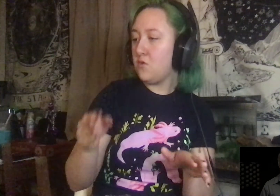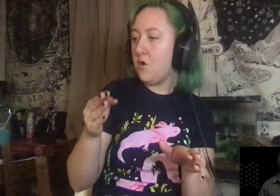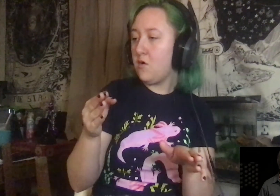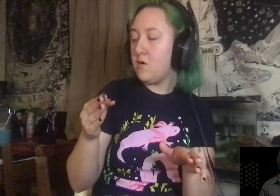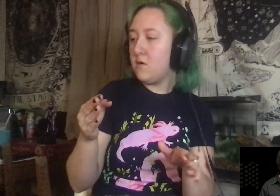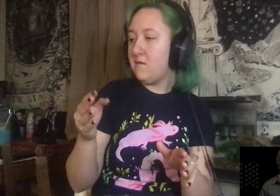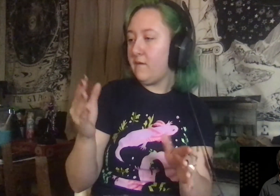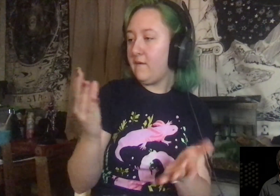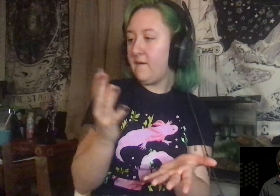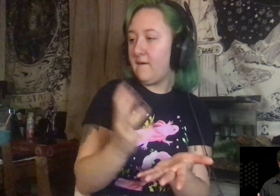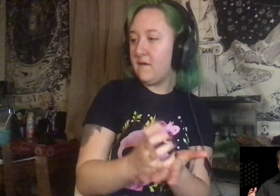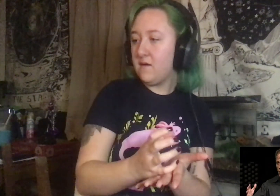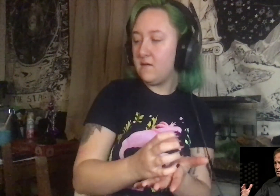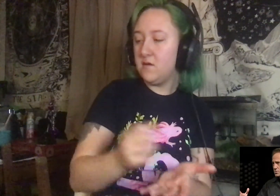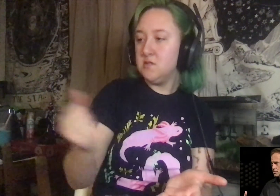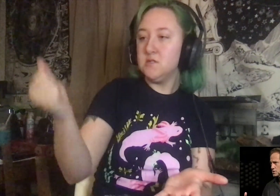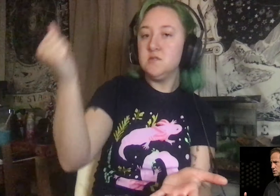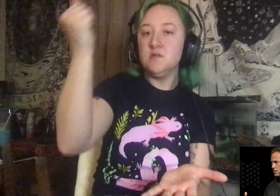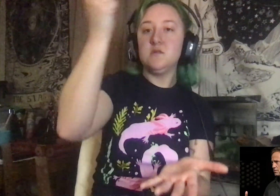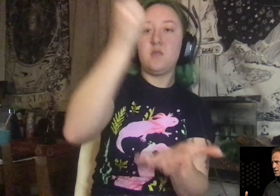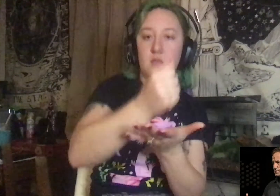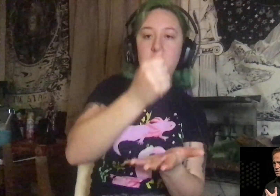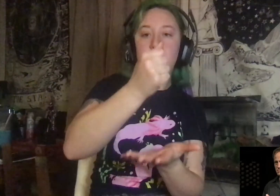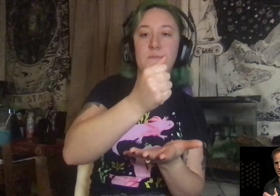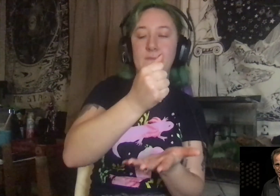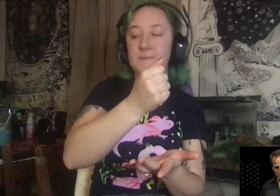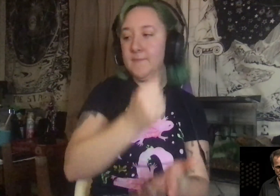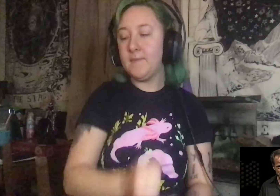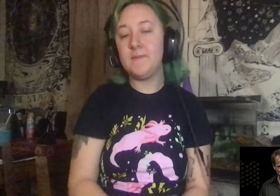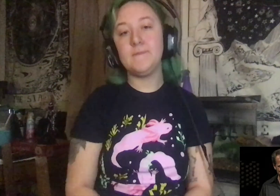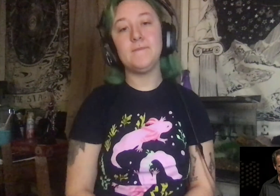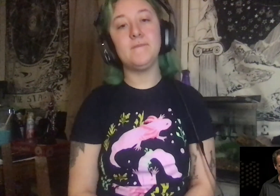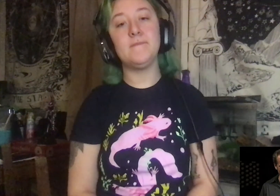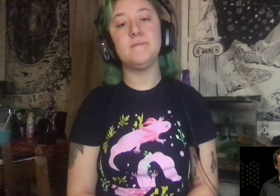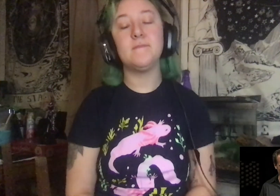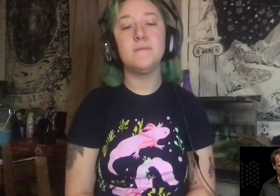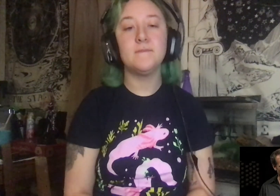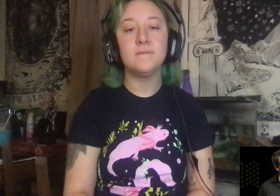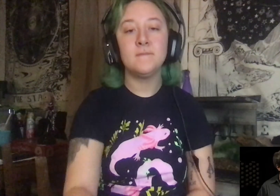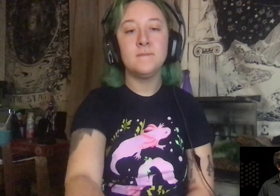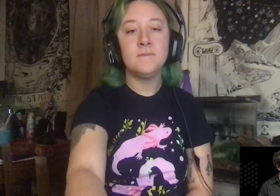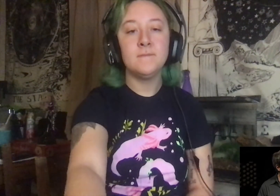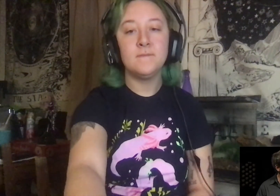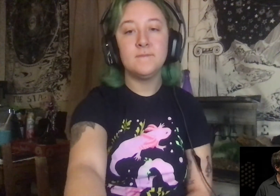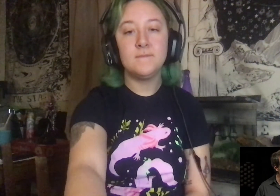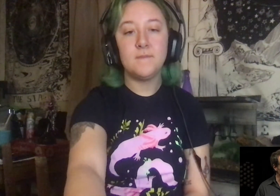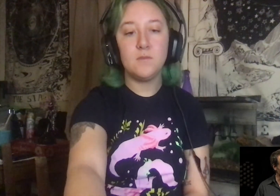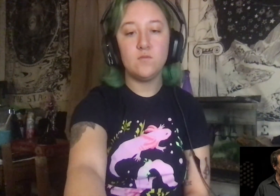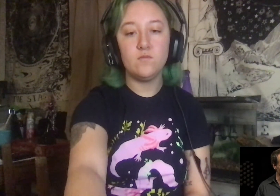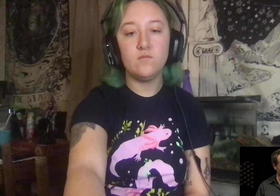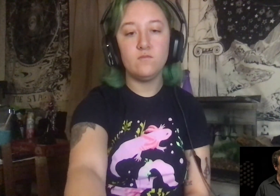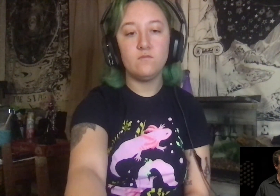sense of complacency when all we do is talk about somebody else's responsibility as